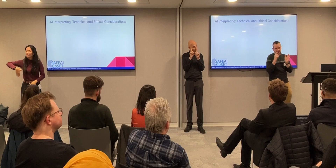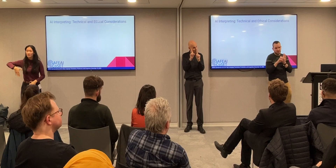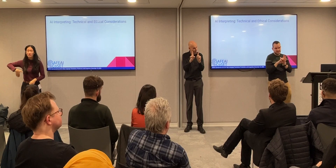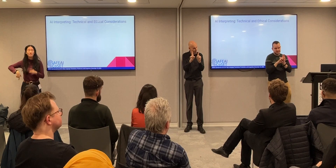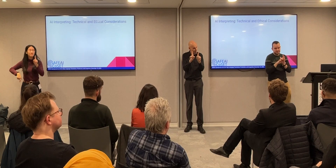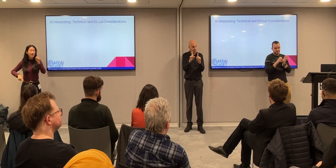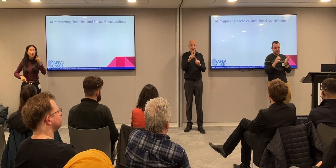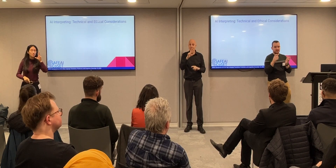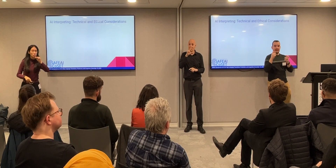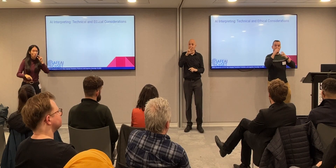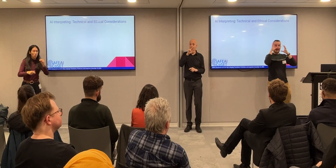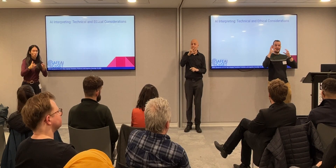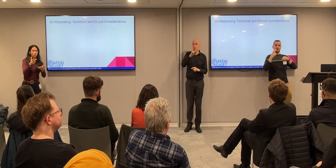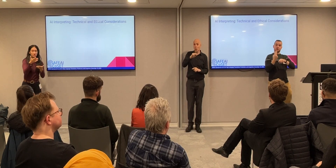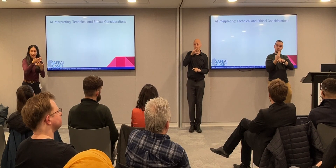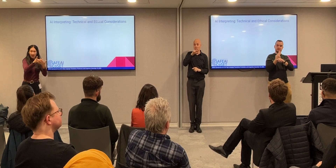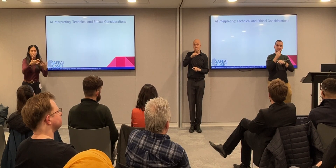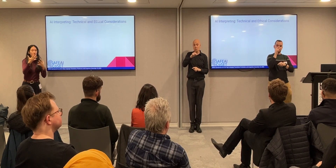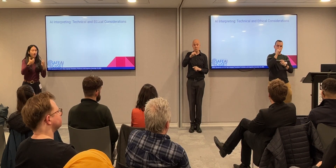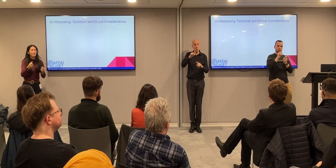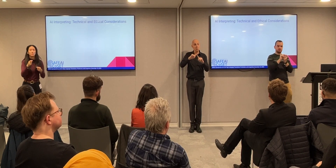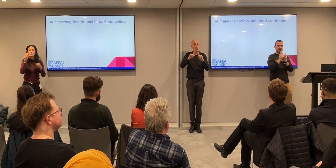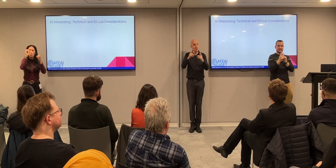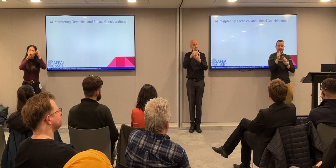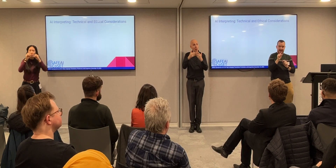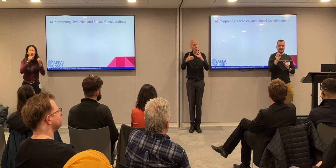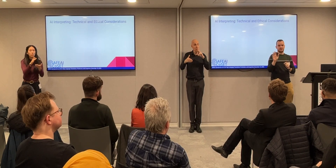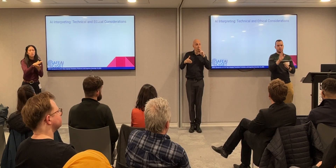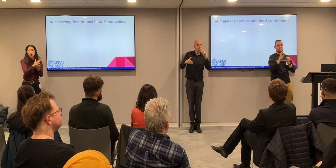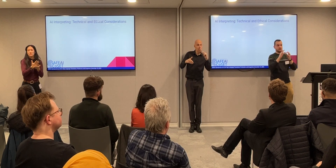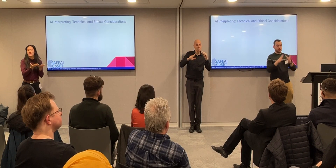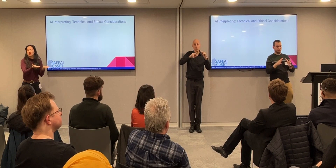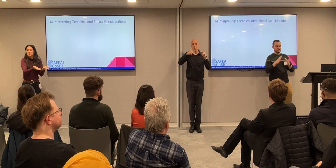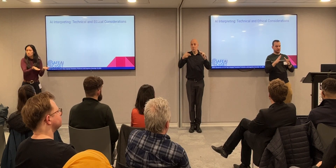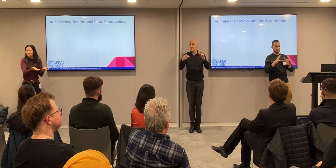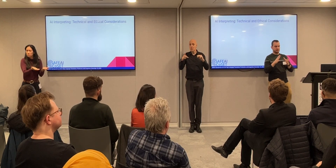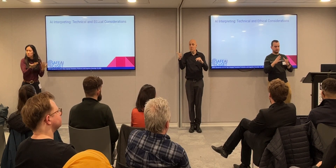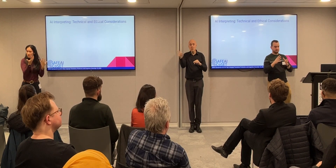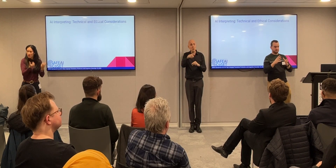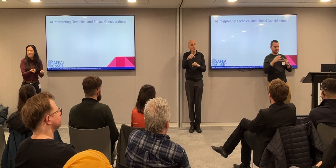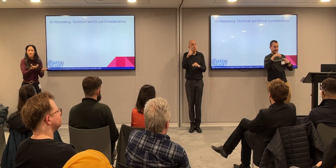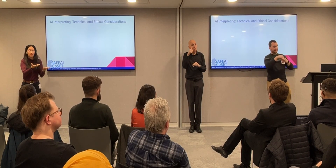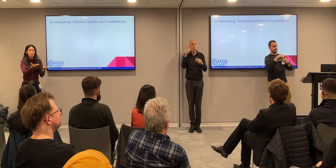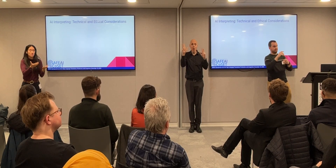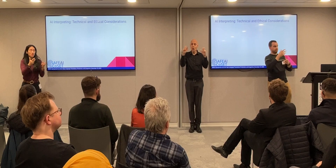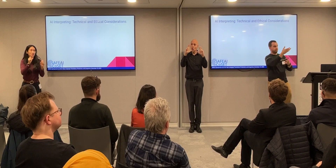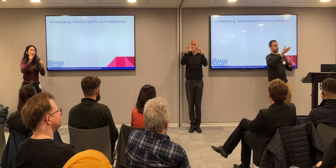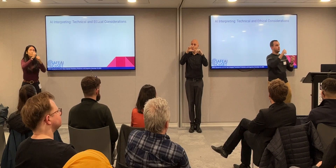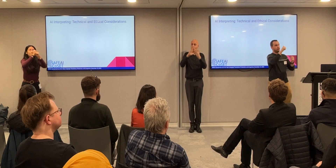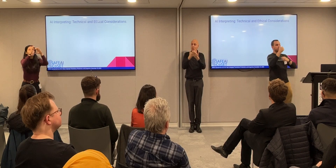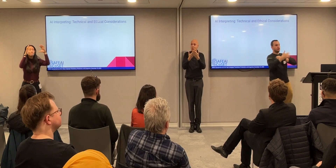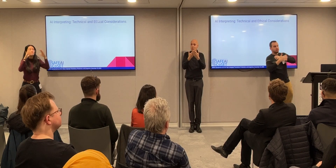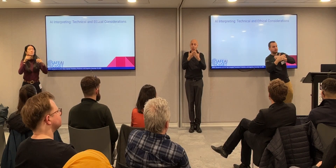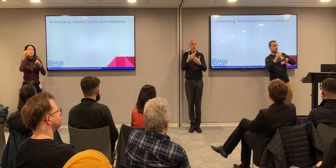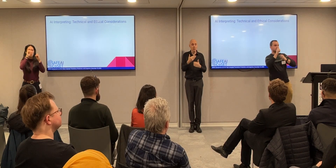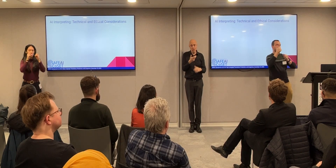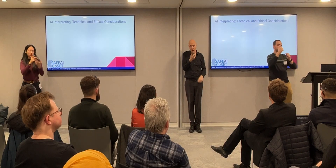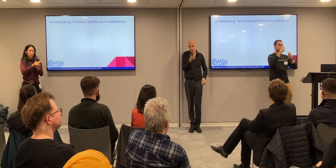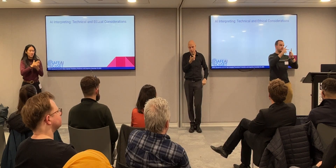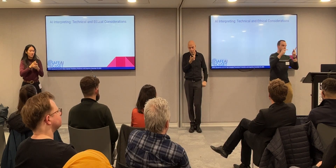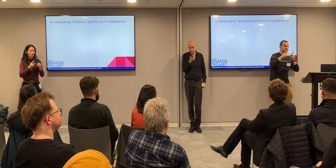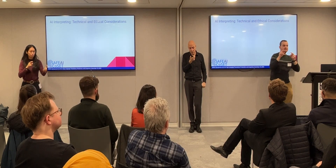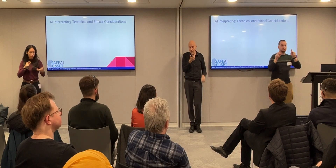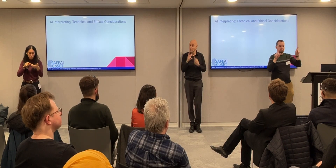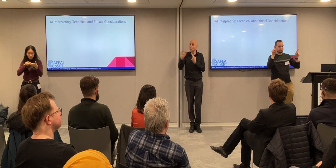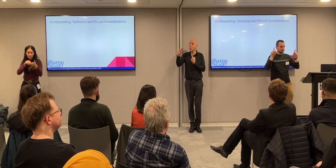we have Google Translate, for example. You can imagine the use of Google Translate as your interpreter in another